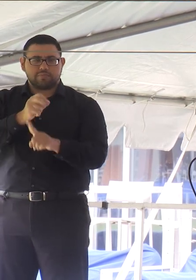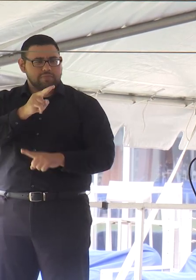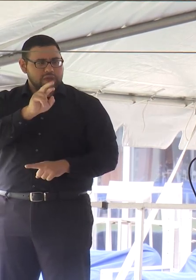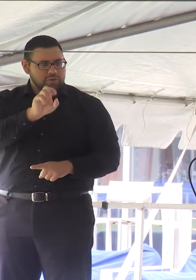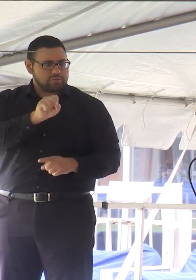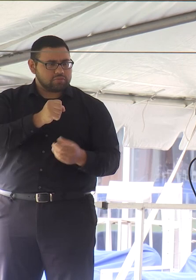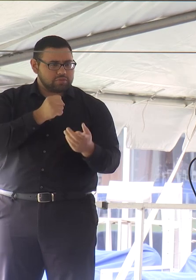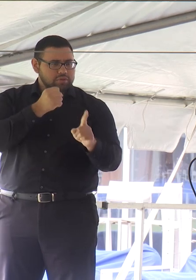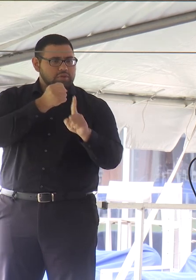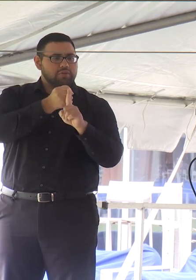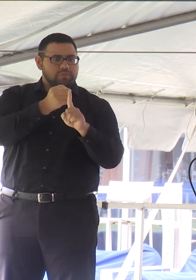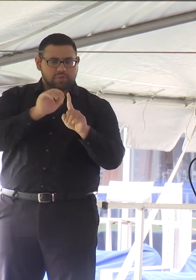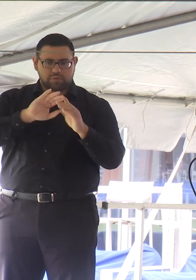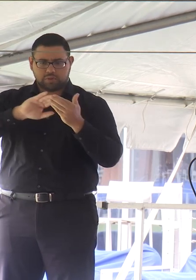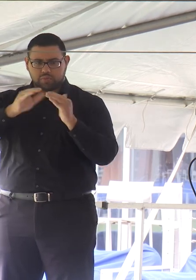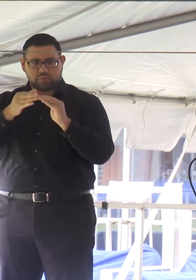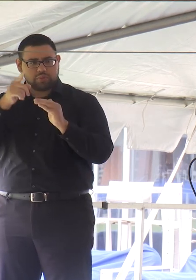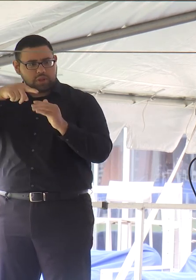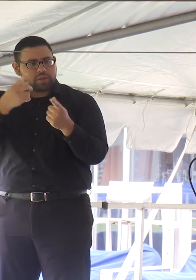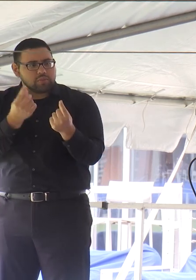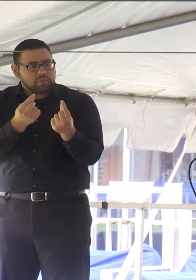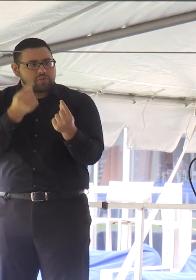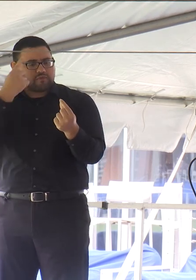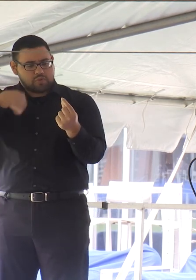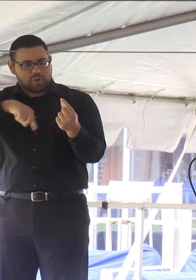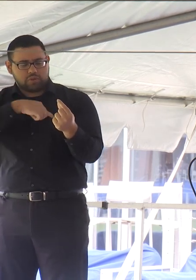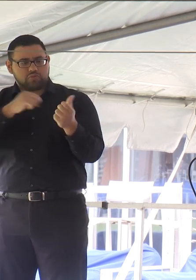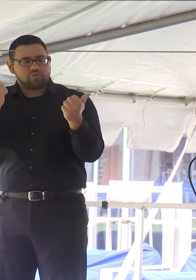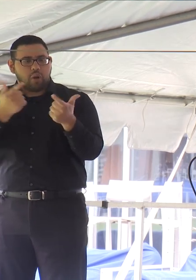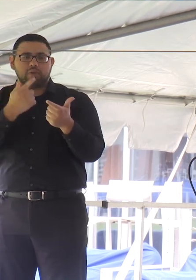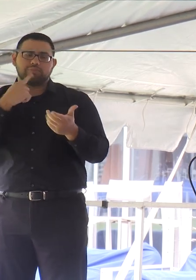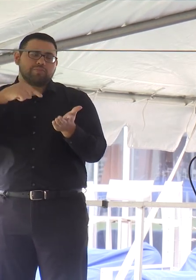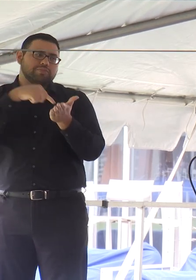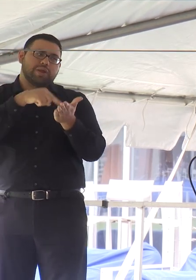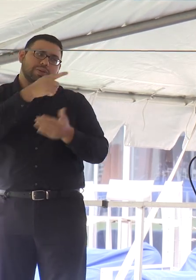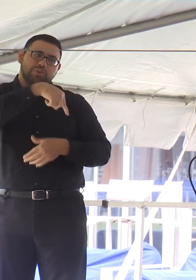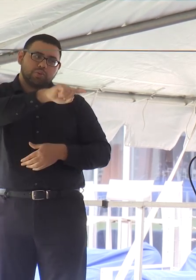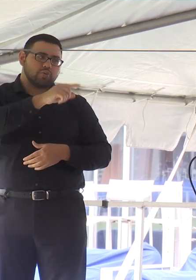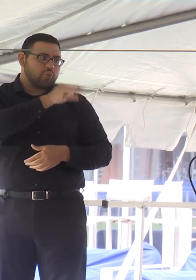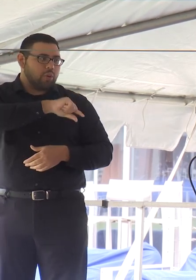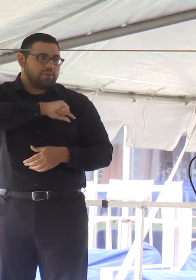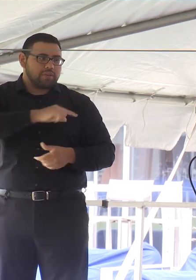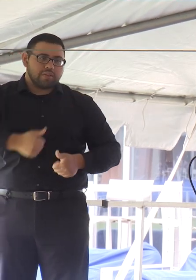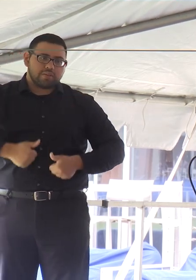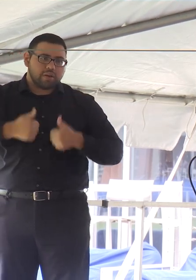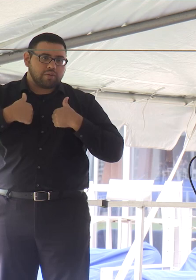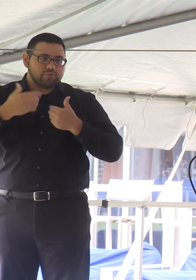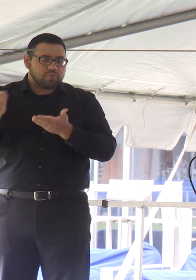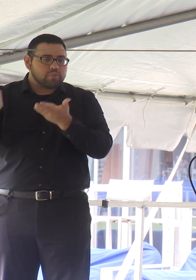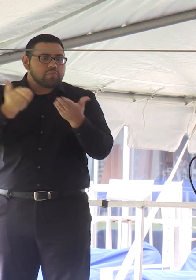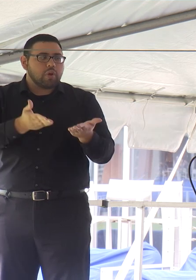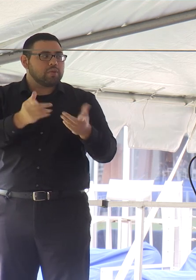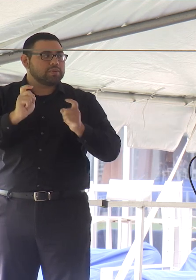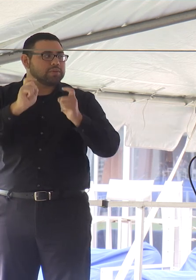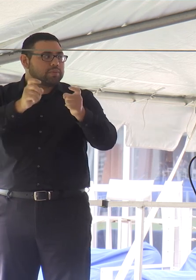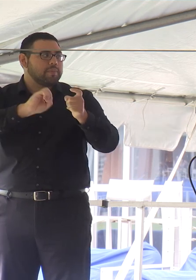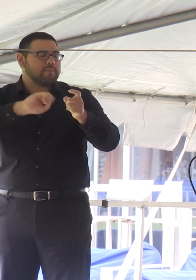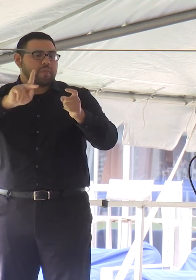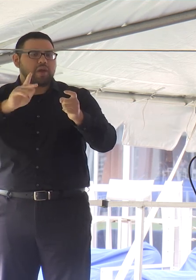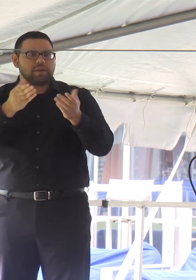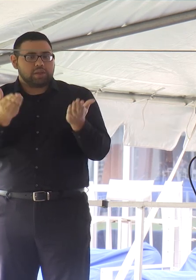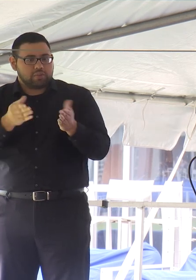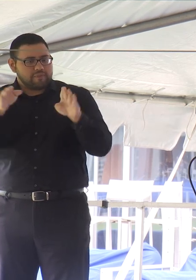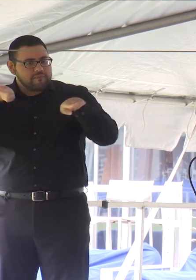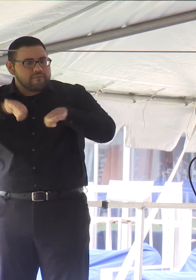have had on our community. What they have done for us, we are all indebted to you. The quality of life that you've brought and that you've given back to here